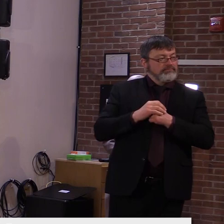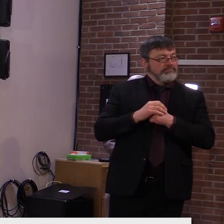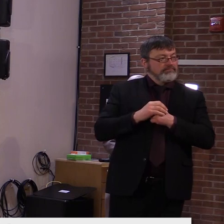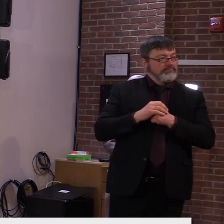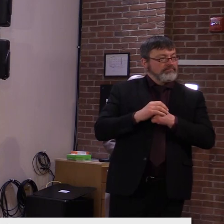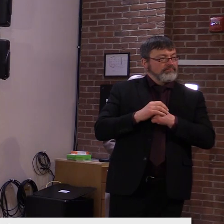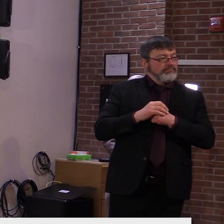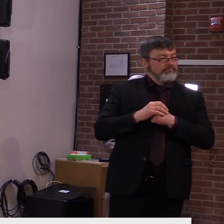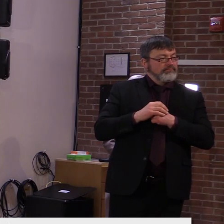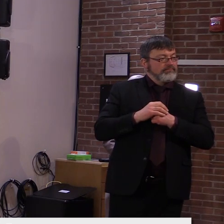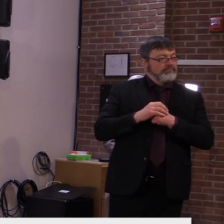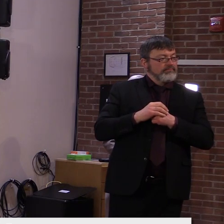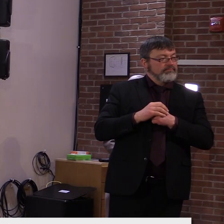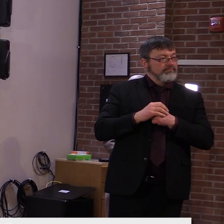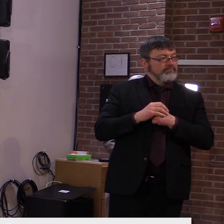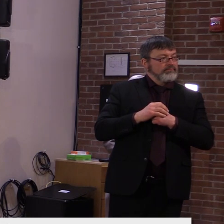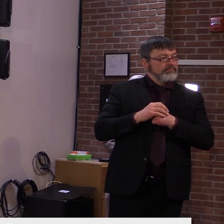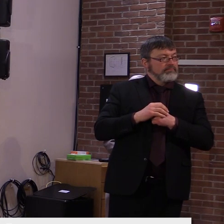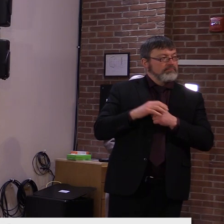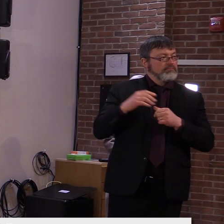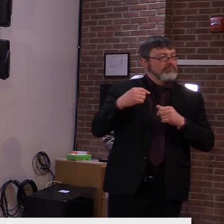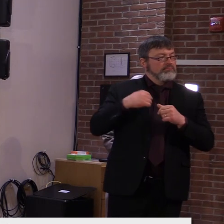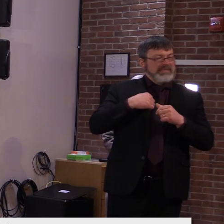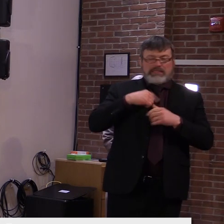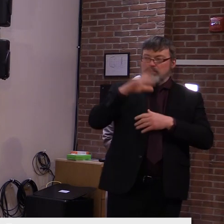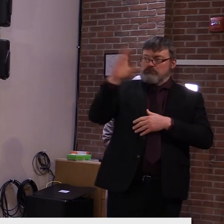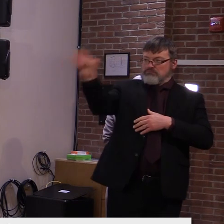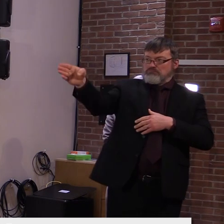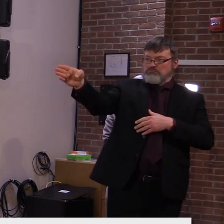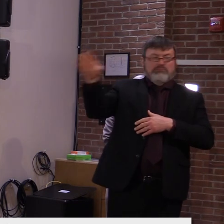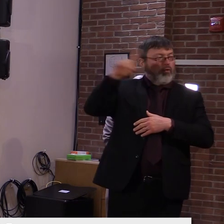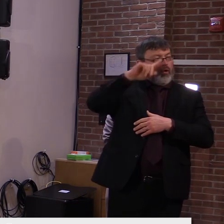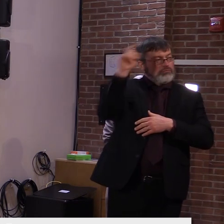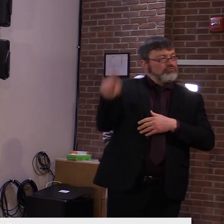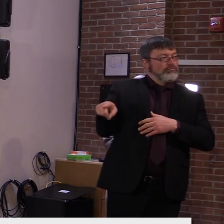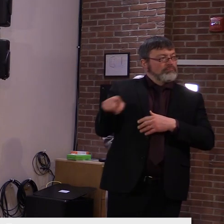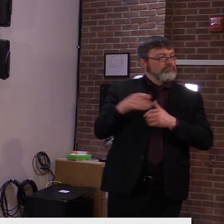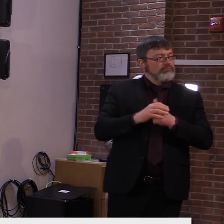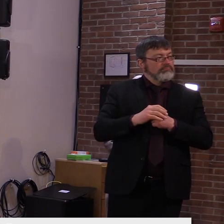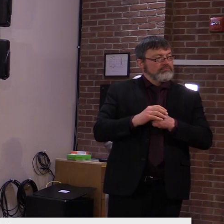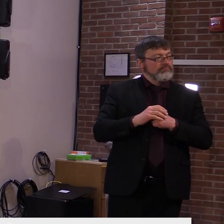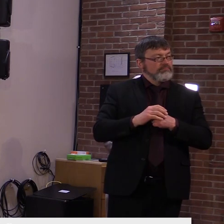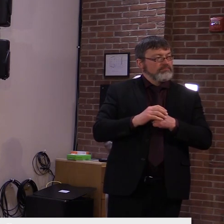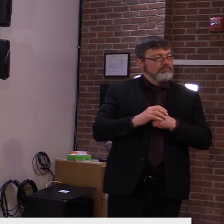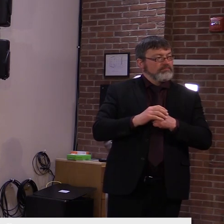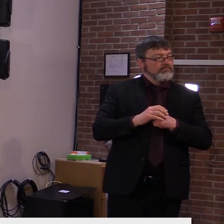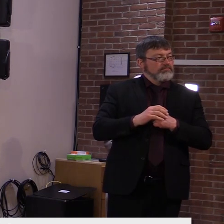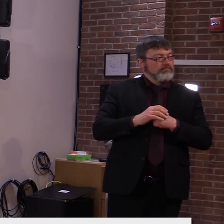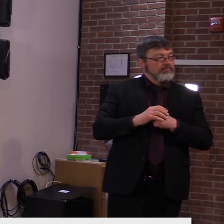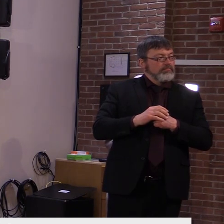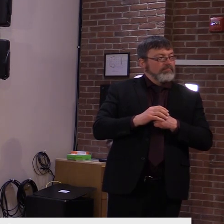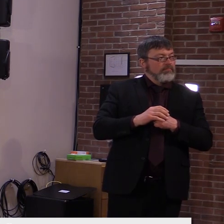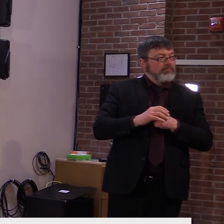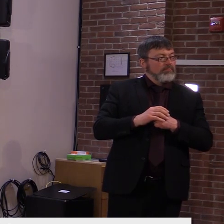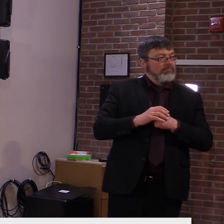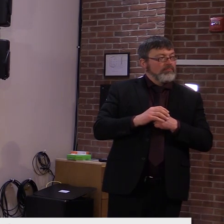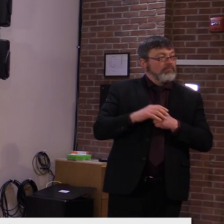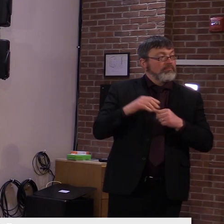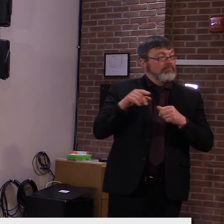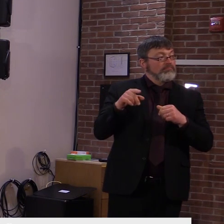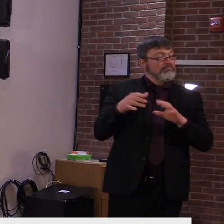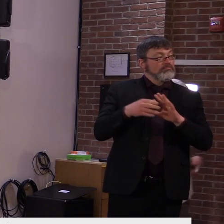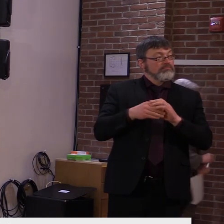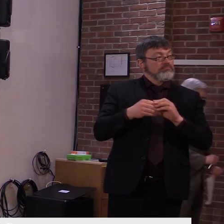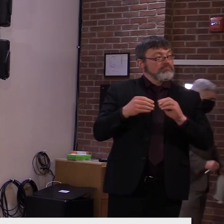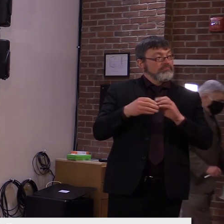Hi. I'd like Governor Scott to weigh on this one, please. It's a question about the timeline for getting back to full in-person learning again. Earlier, Secretary French